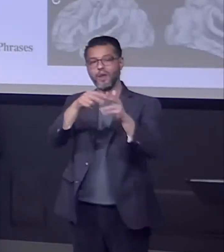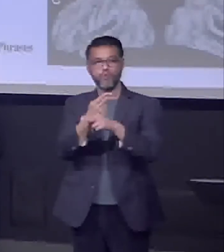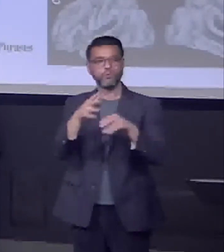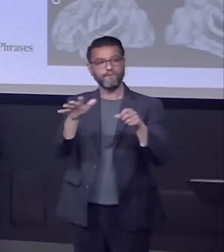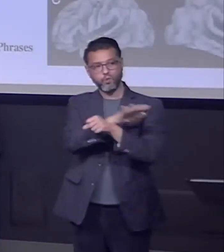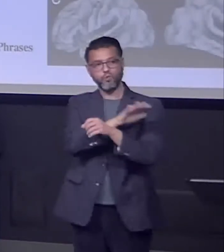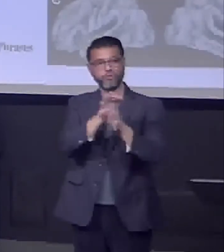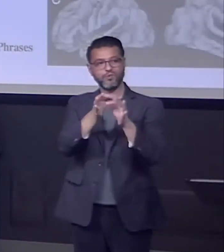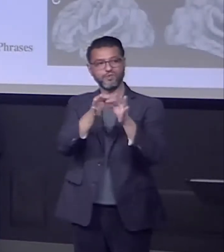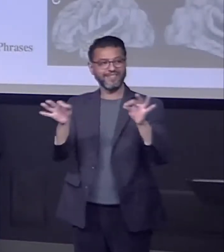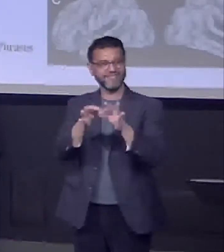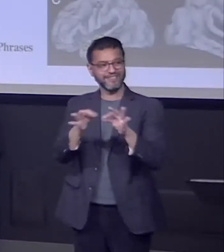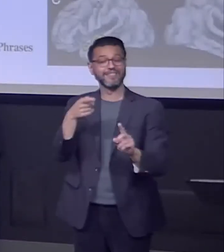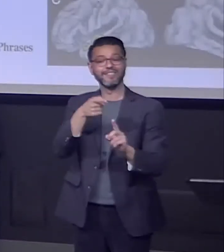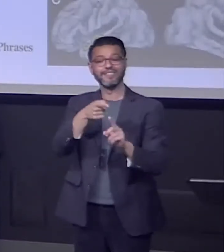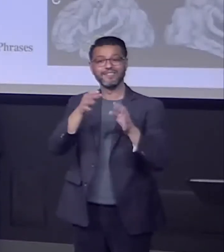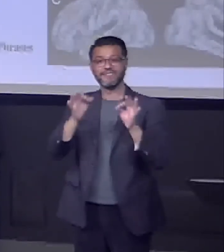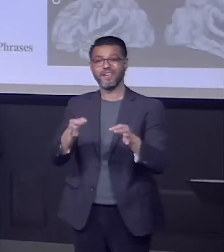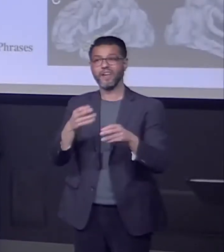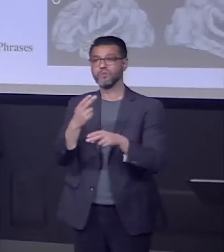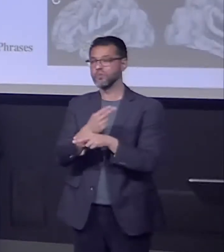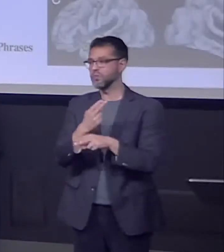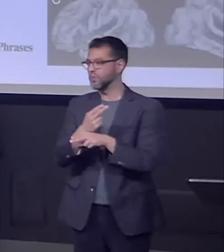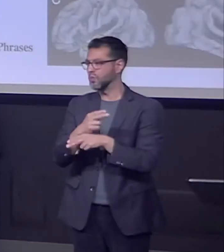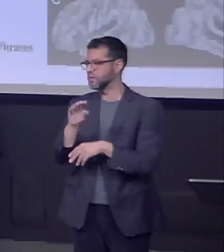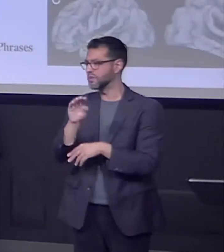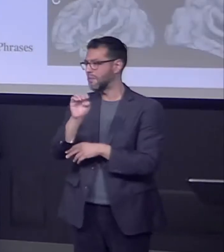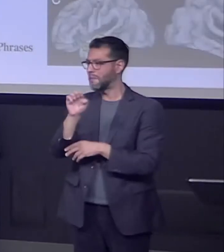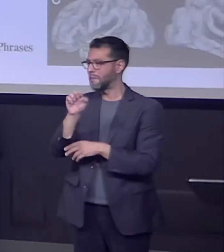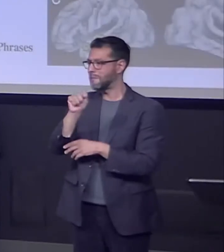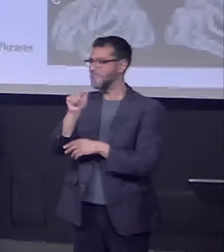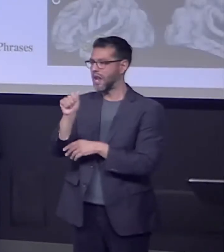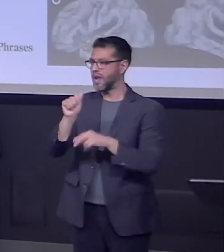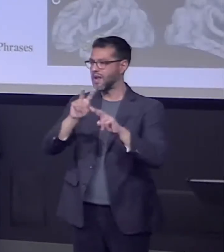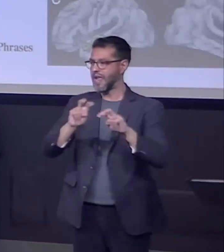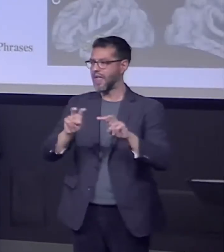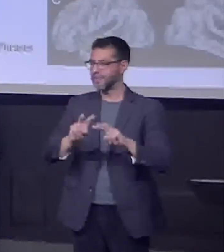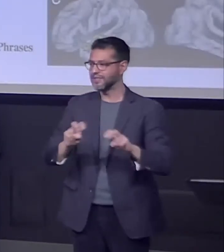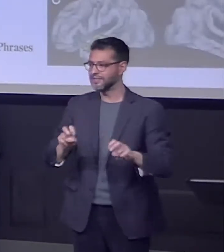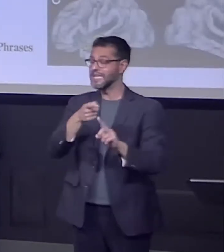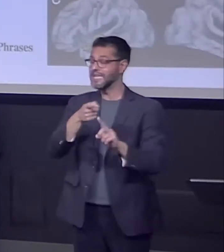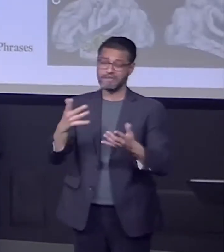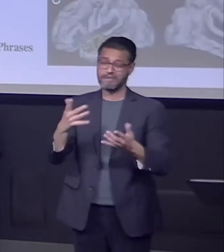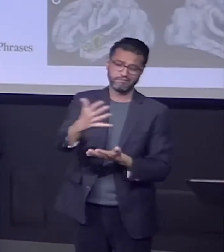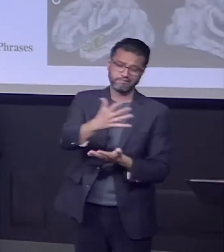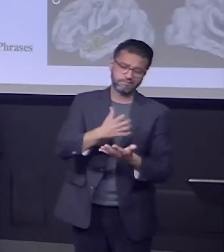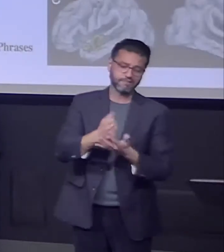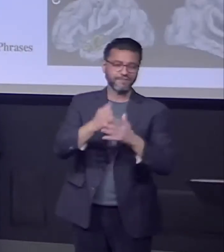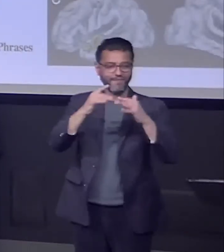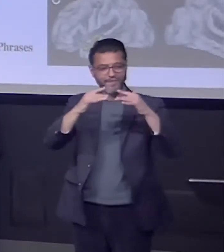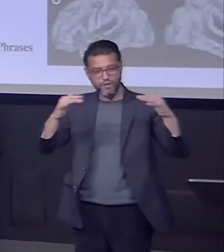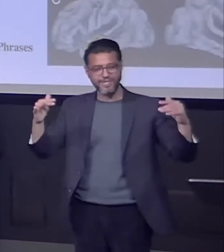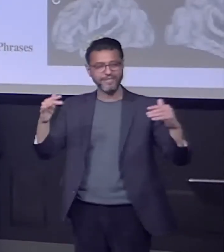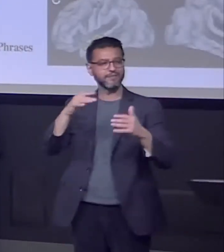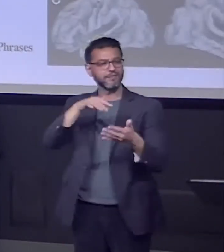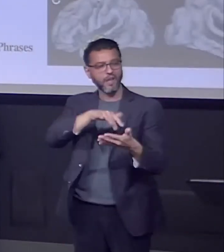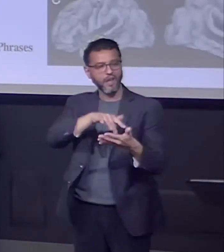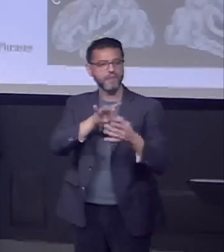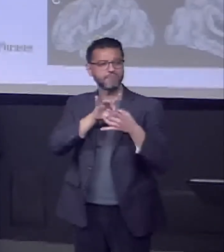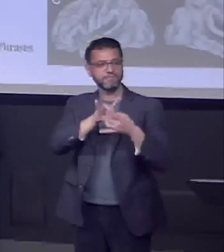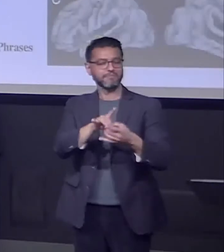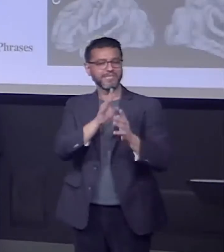he decided to do this on the basis of a meta-analysis. So he took dozens of other studies that had been published on speech